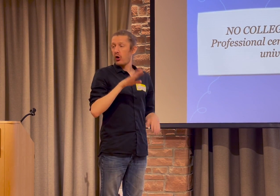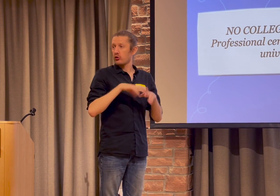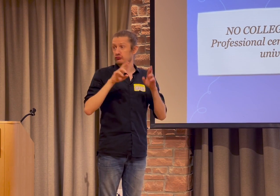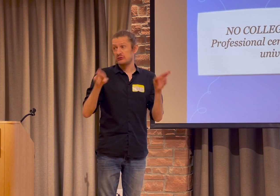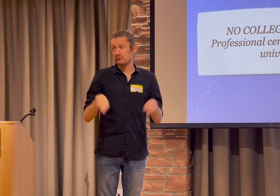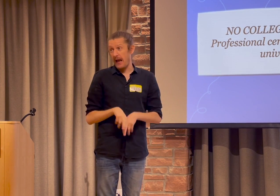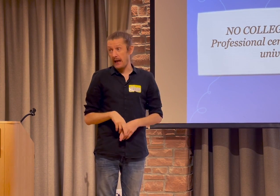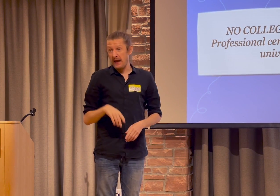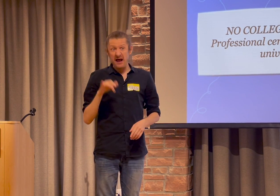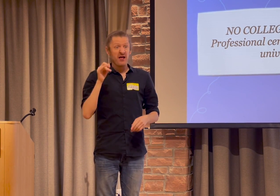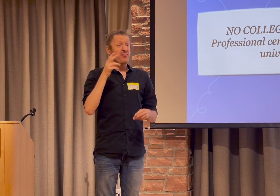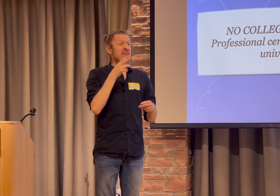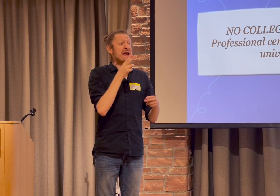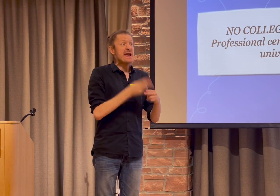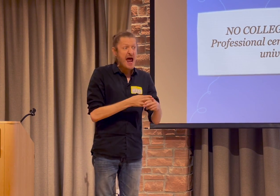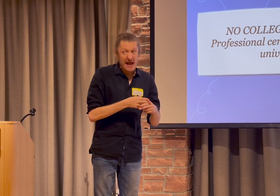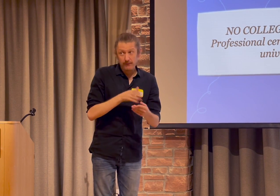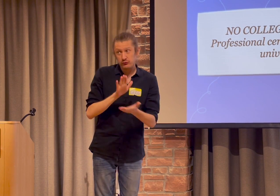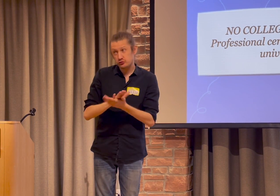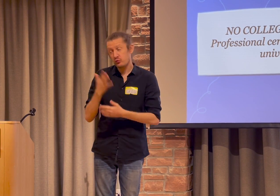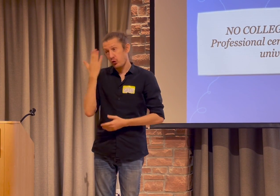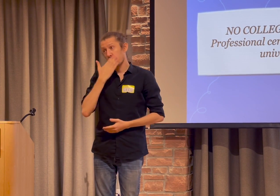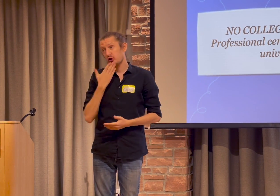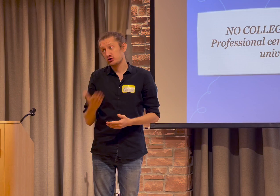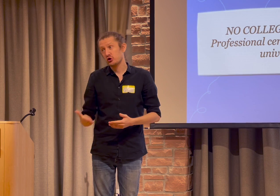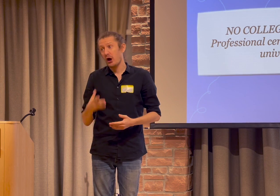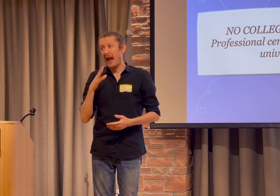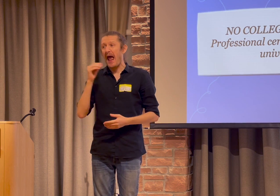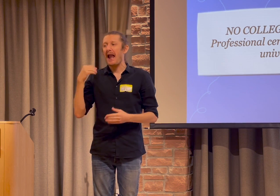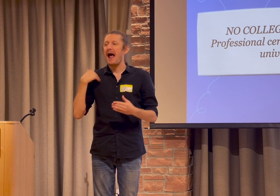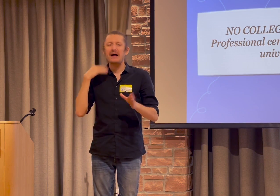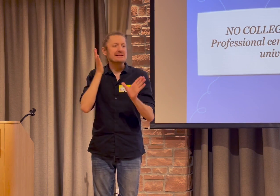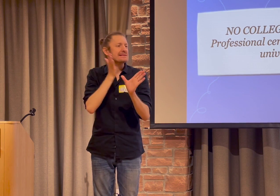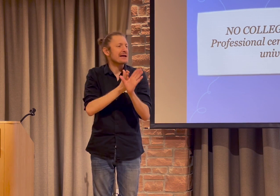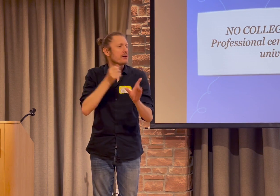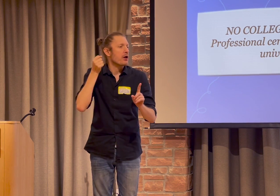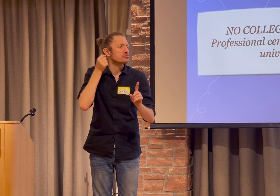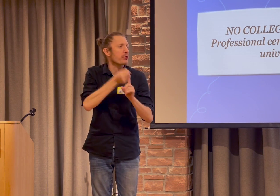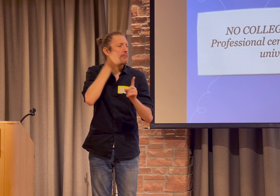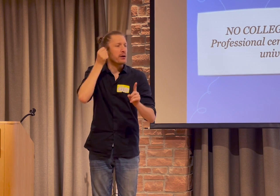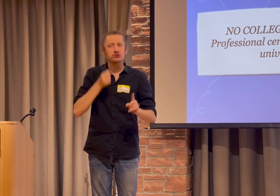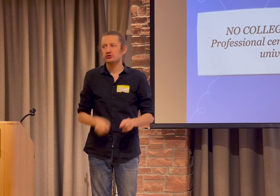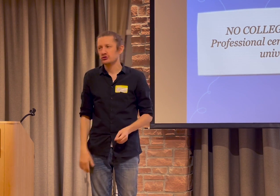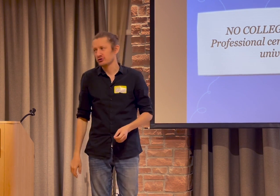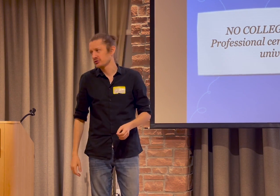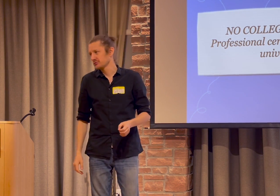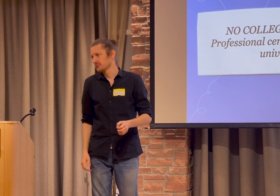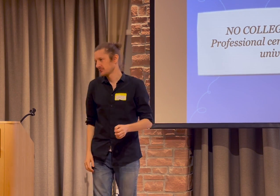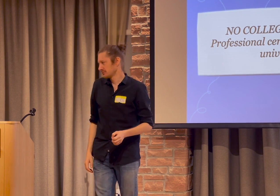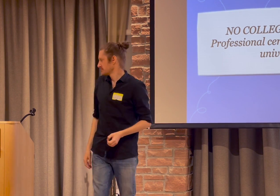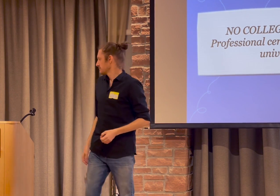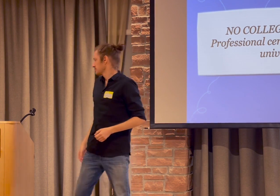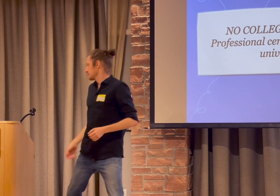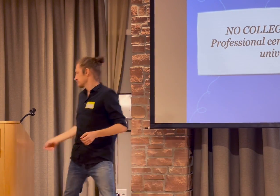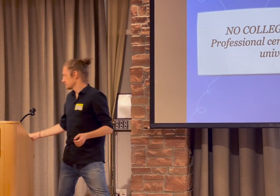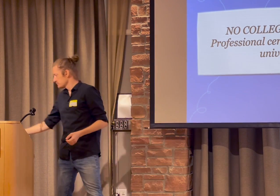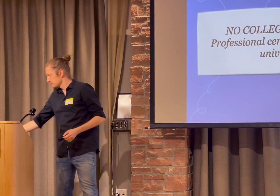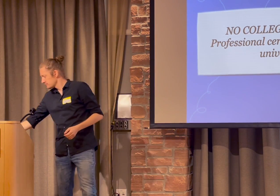can say, I have a business certificate from Wharton. And that is a high name school, and that has